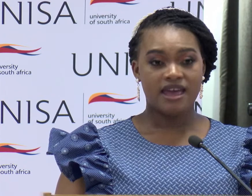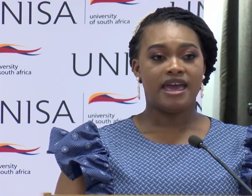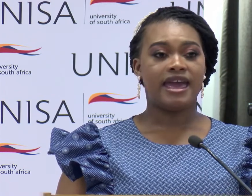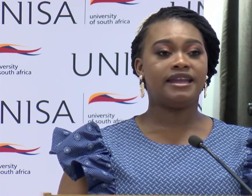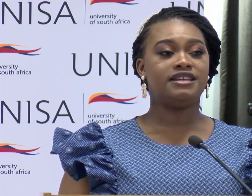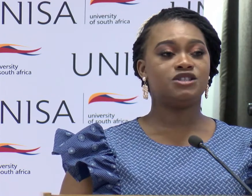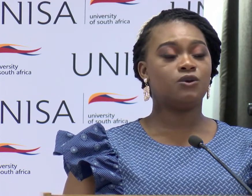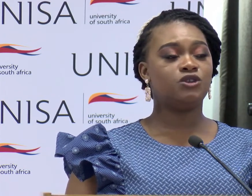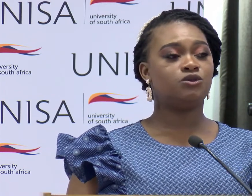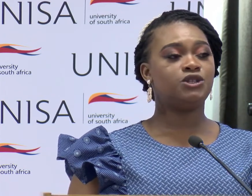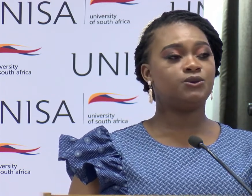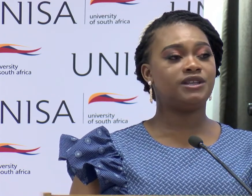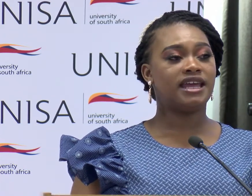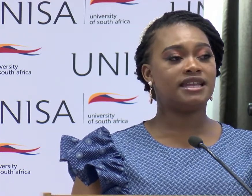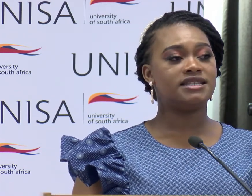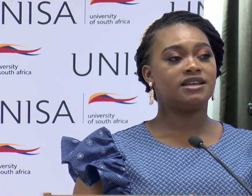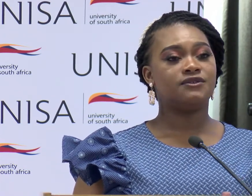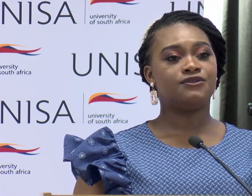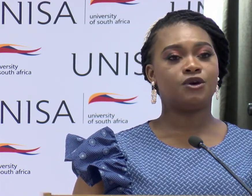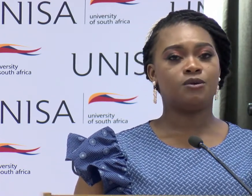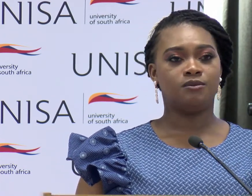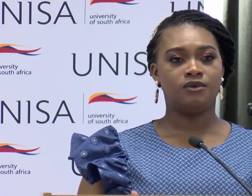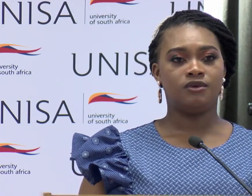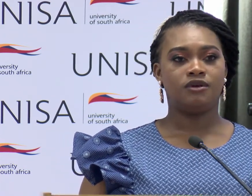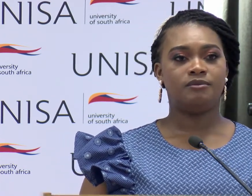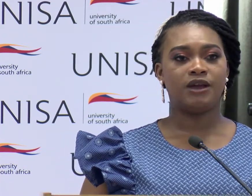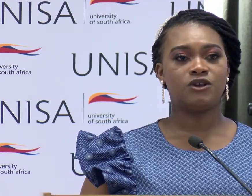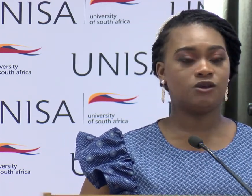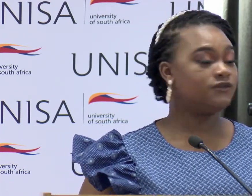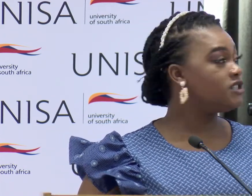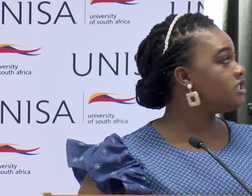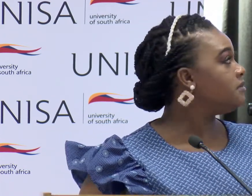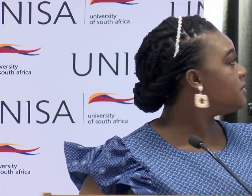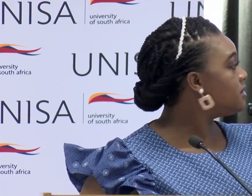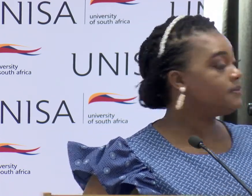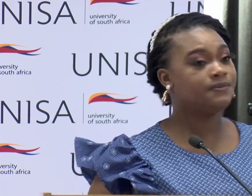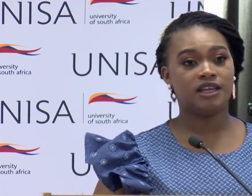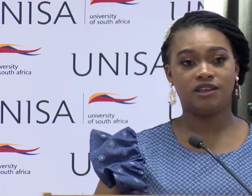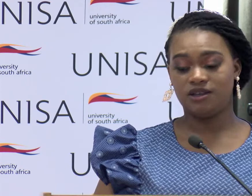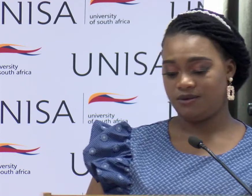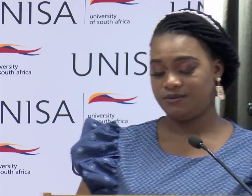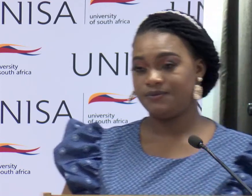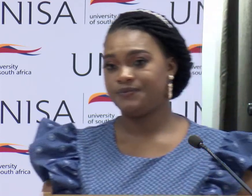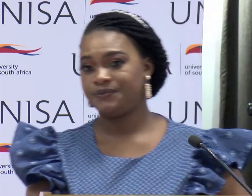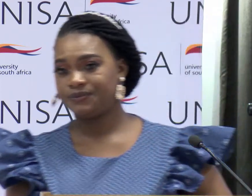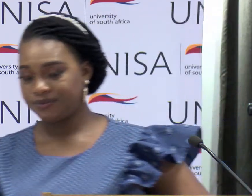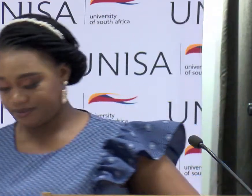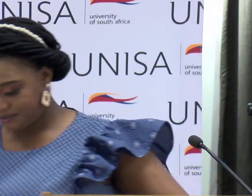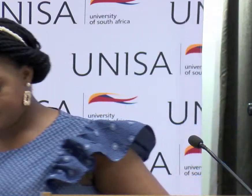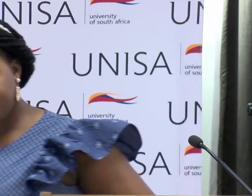Yomtonyama, and he's going to be doing that from Microsoft Teams. Thank you.